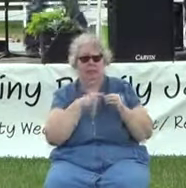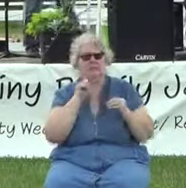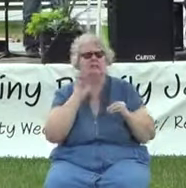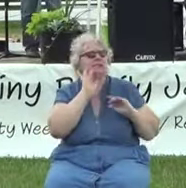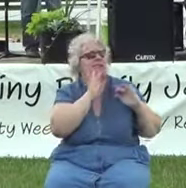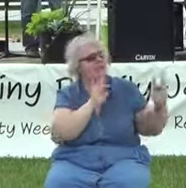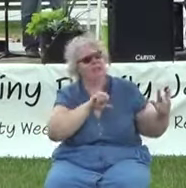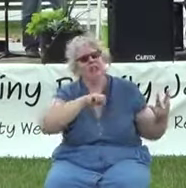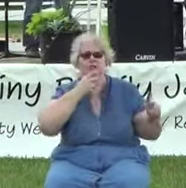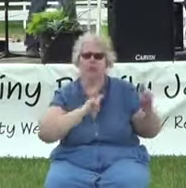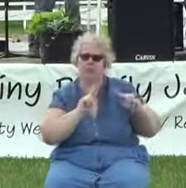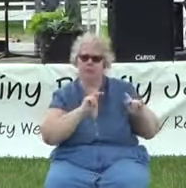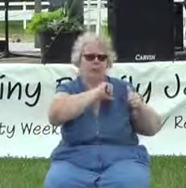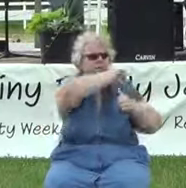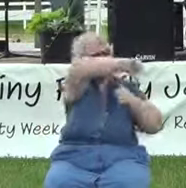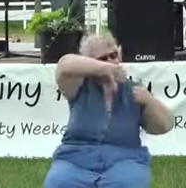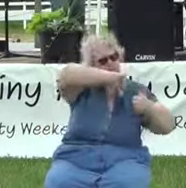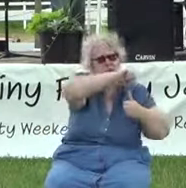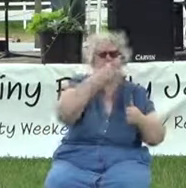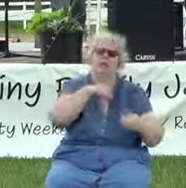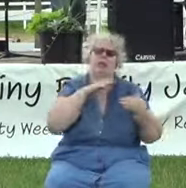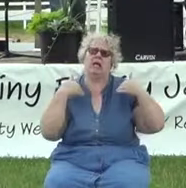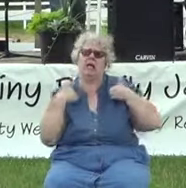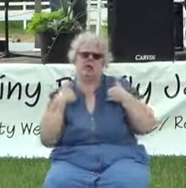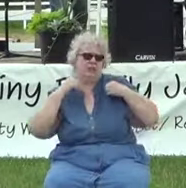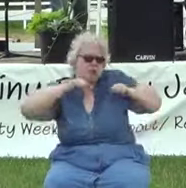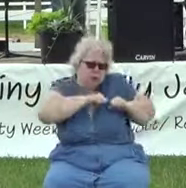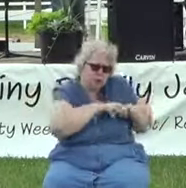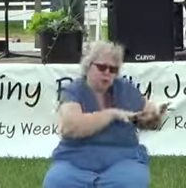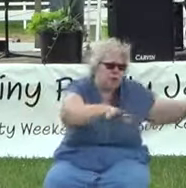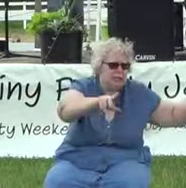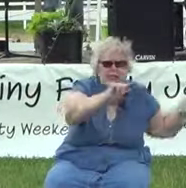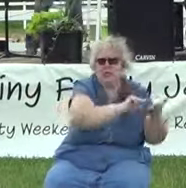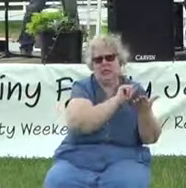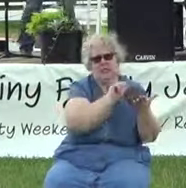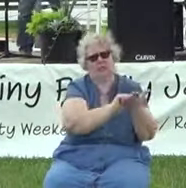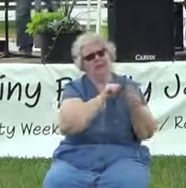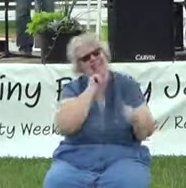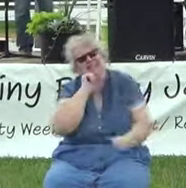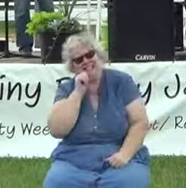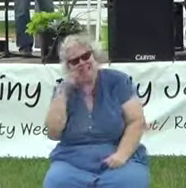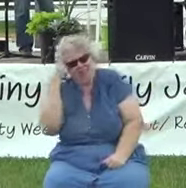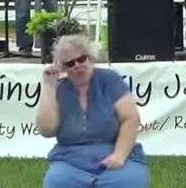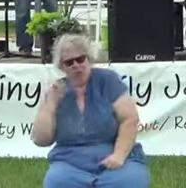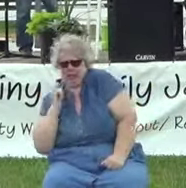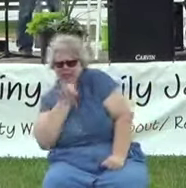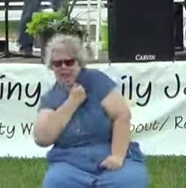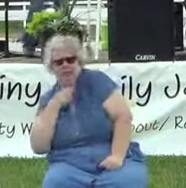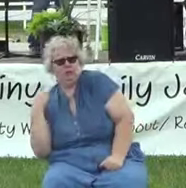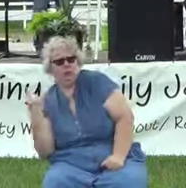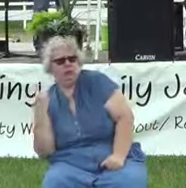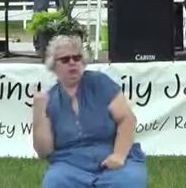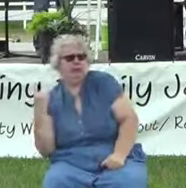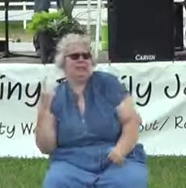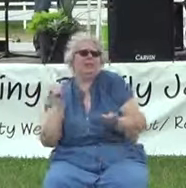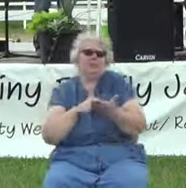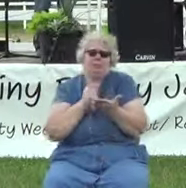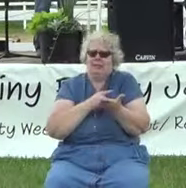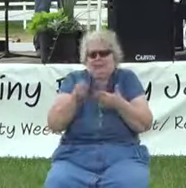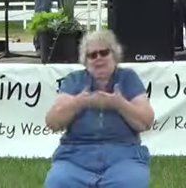have with one another. He's talking about spreading the gospel, and not just to ourselves. Sometimes it's easy to be in our homes